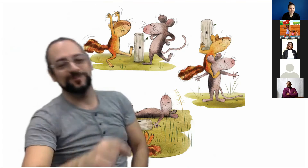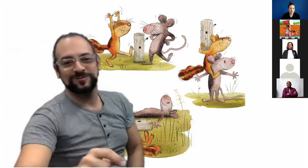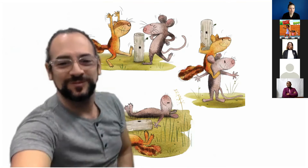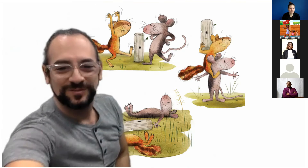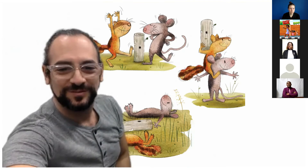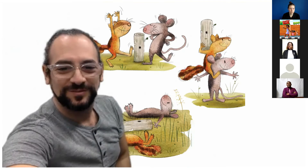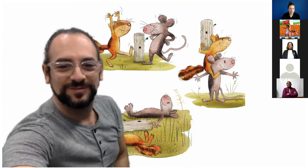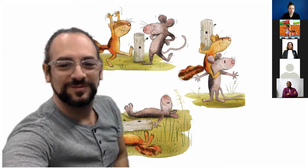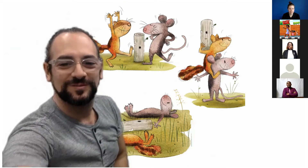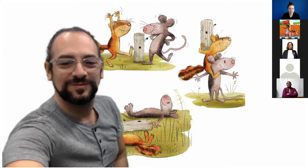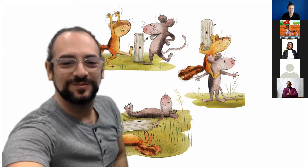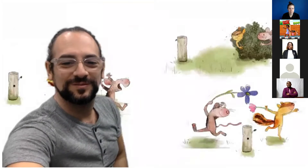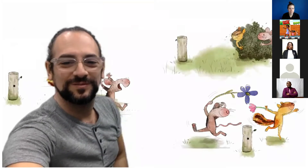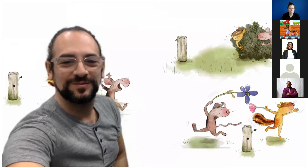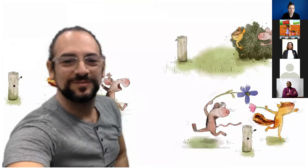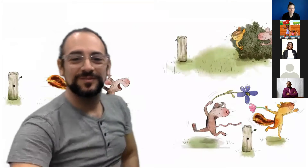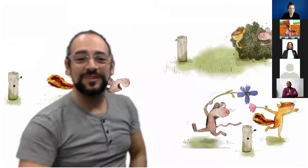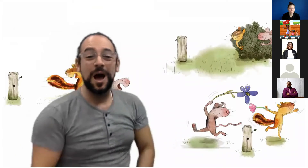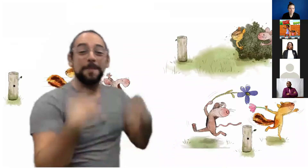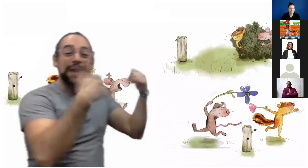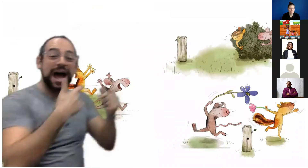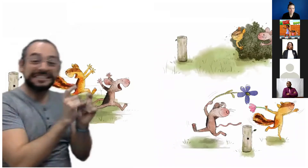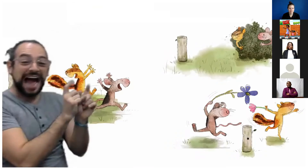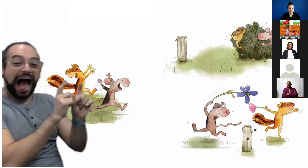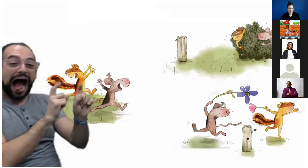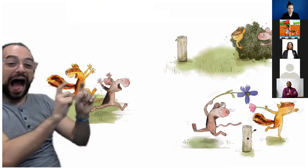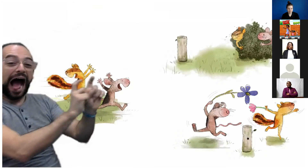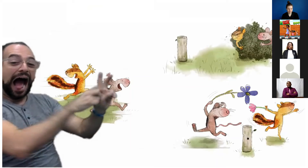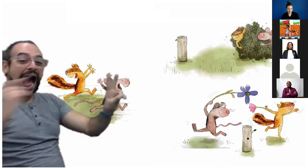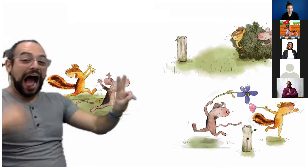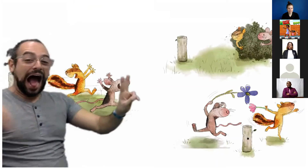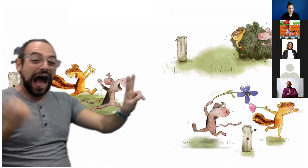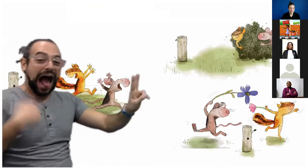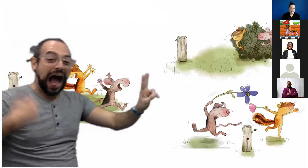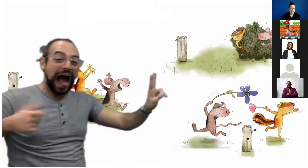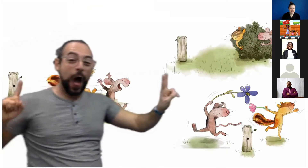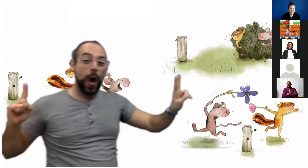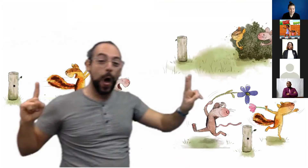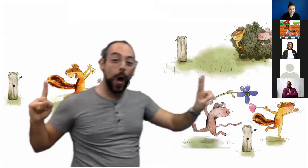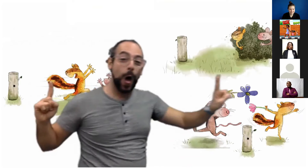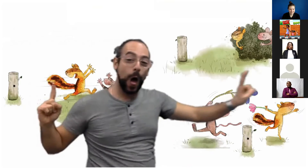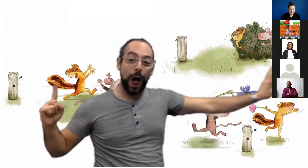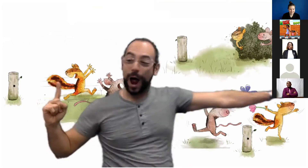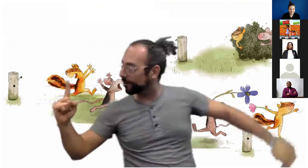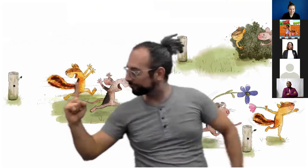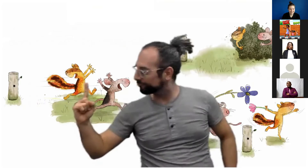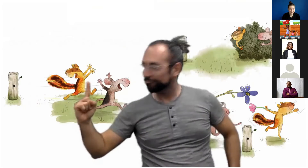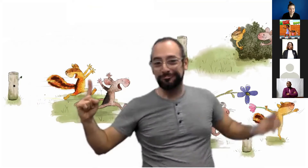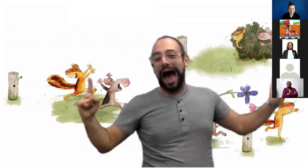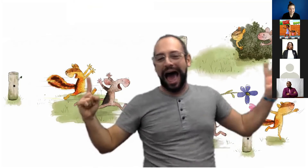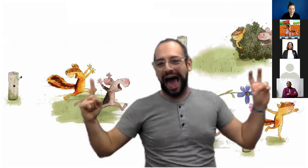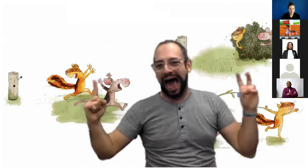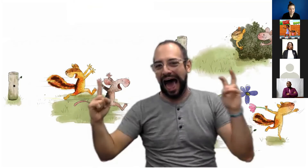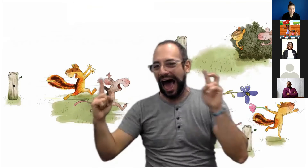Look at that one. Ooh, that one's a fun shape. They played chase with the log.